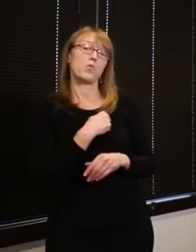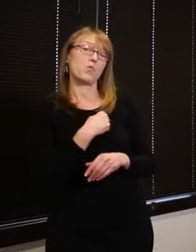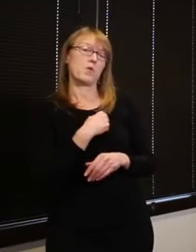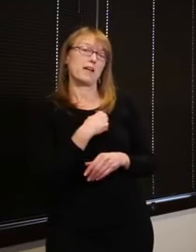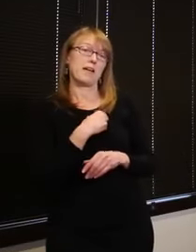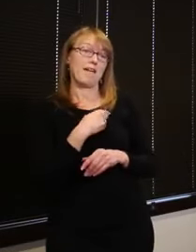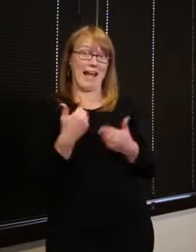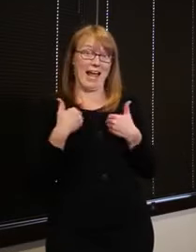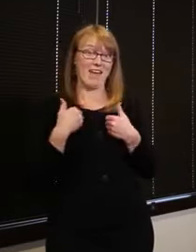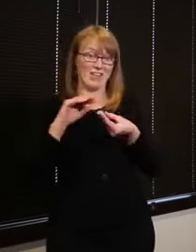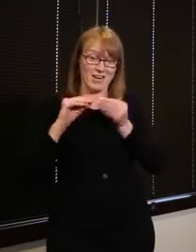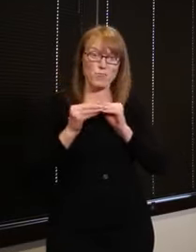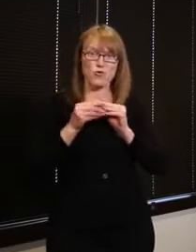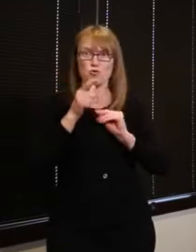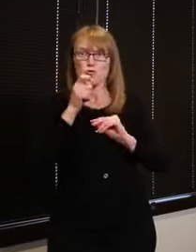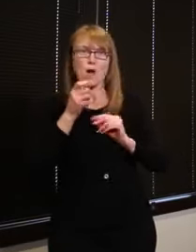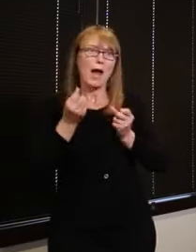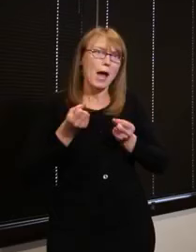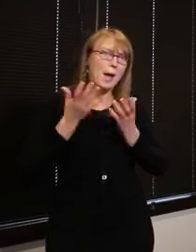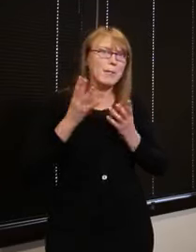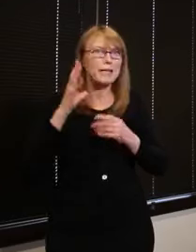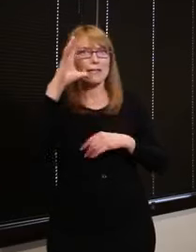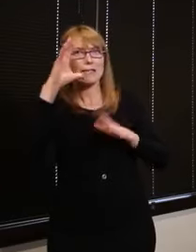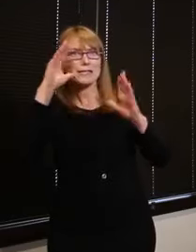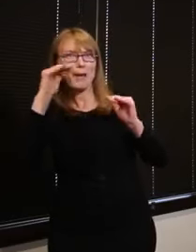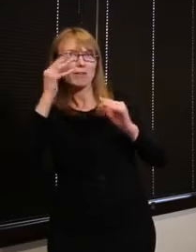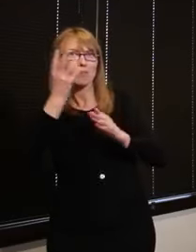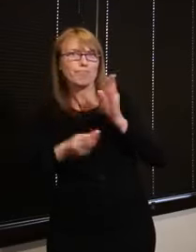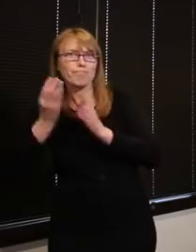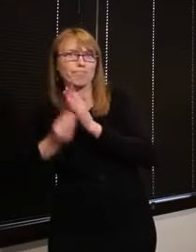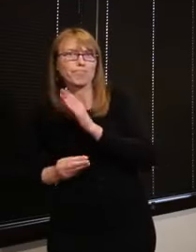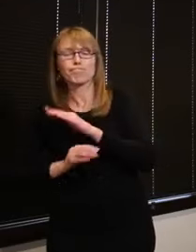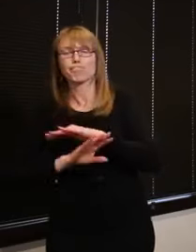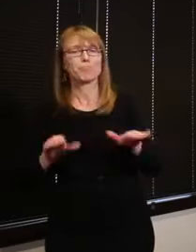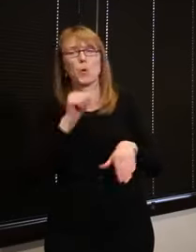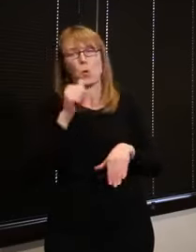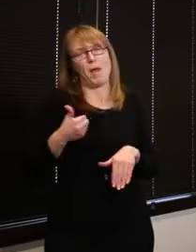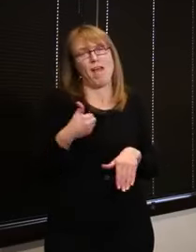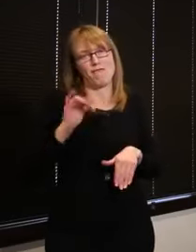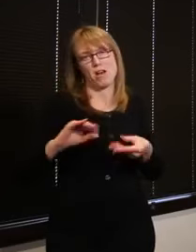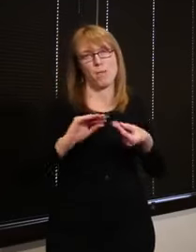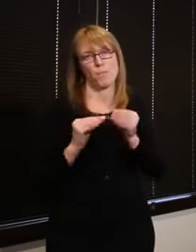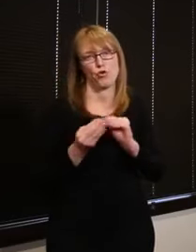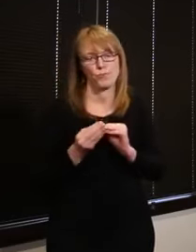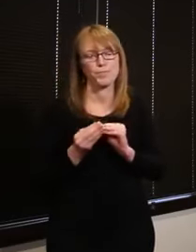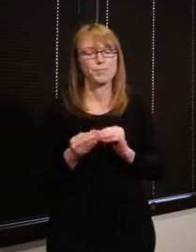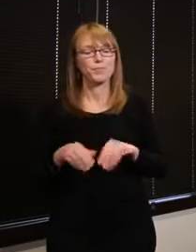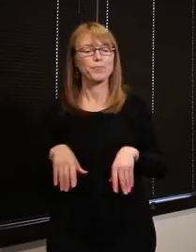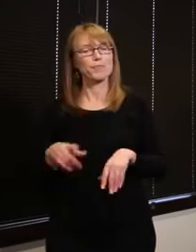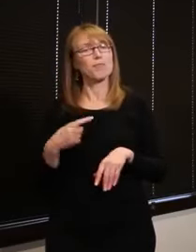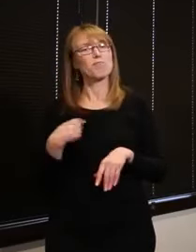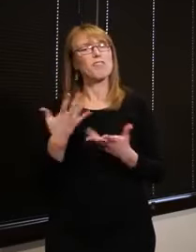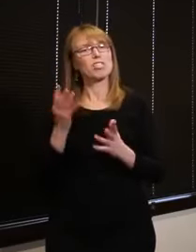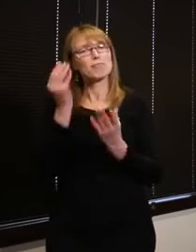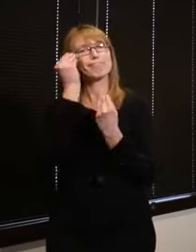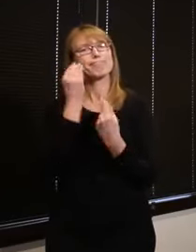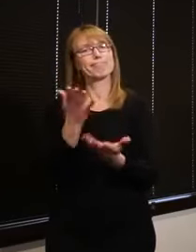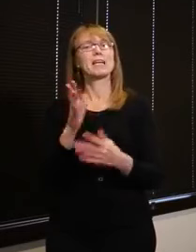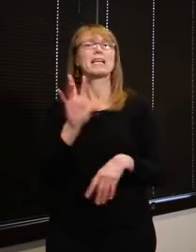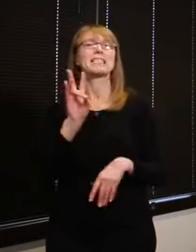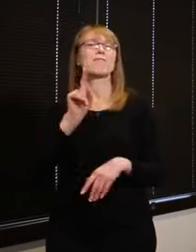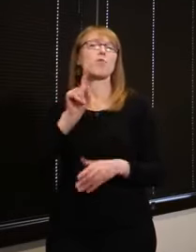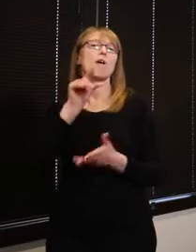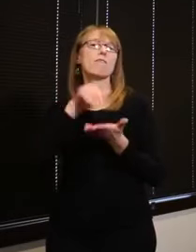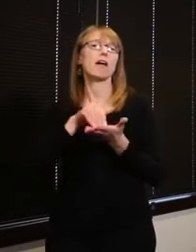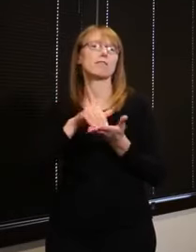infections for the month of April at 71,000. So as we run the models every week, we